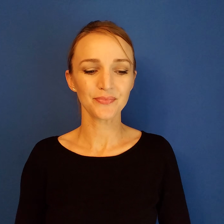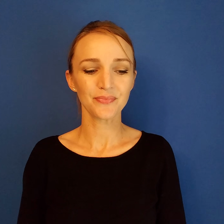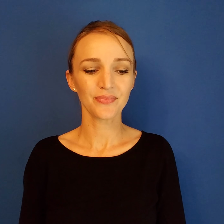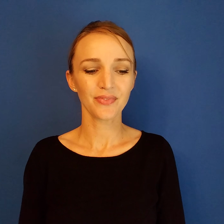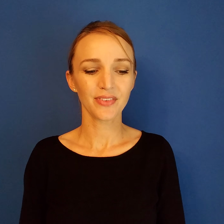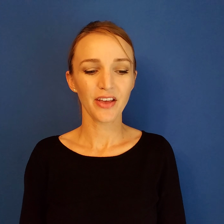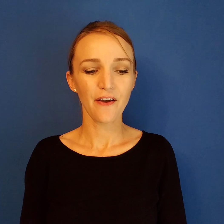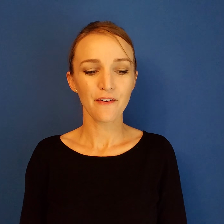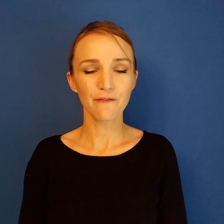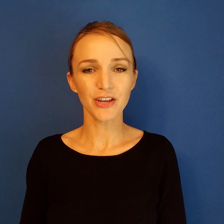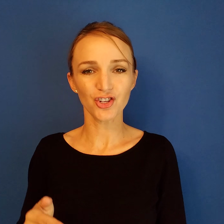Fish.